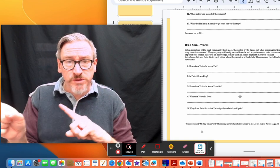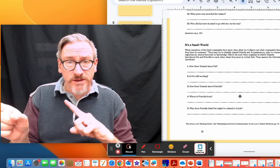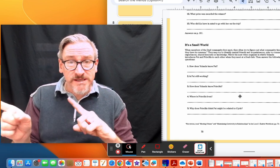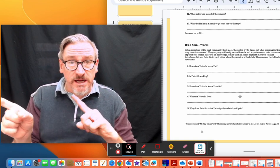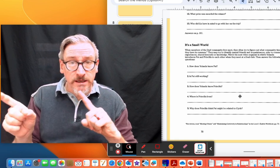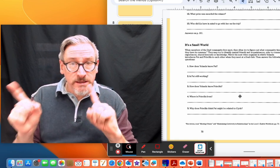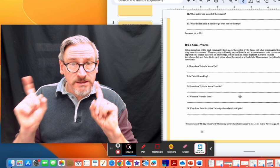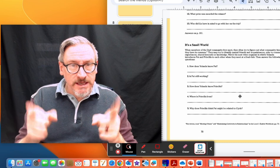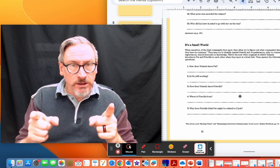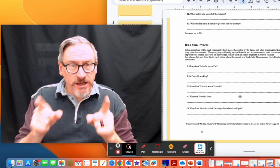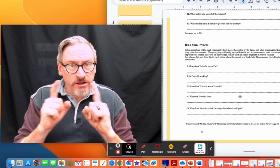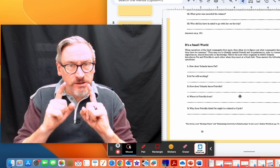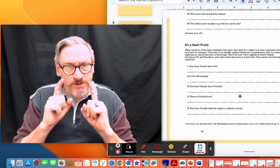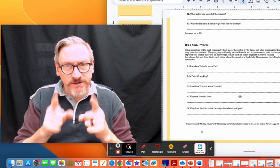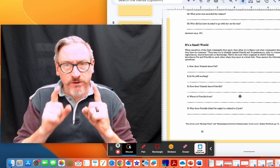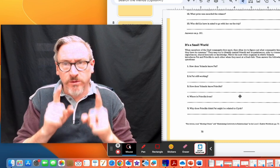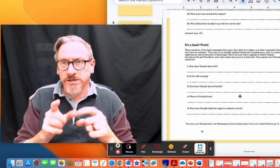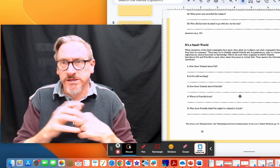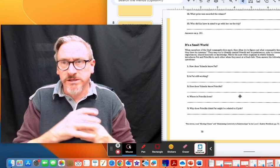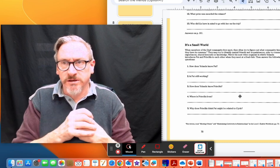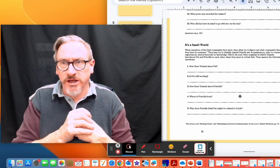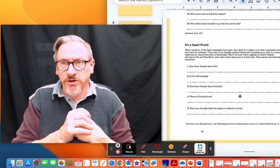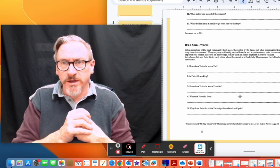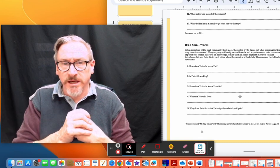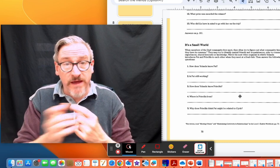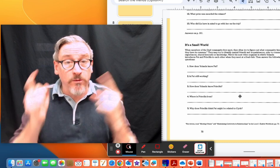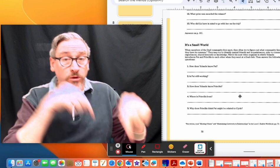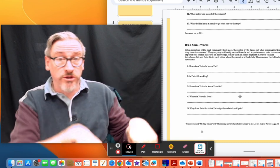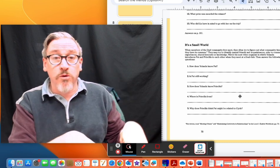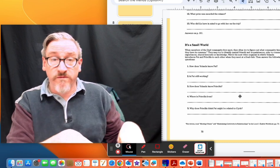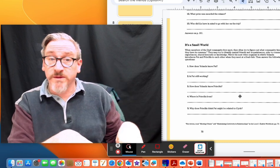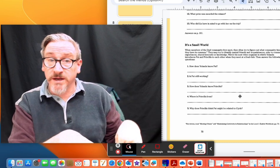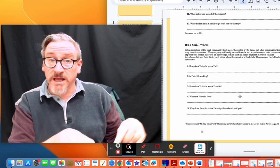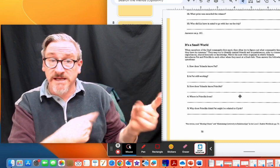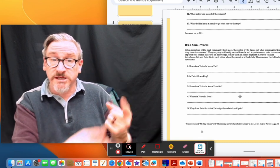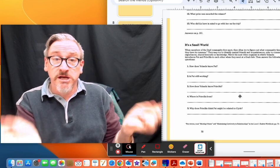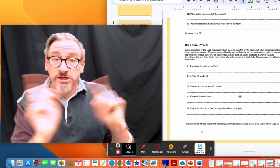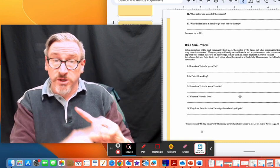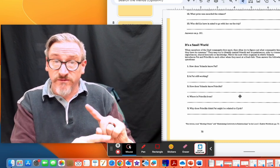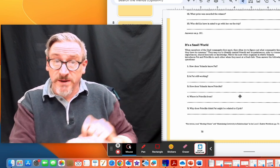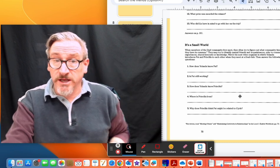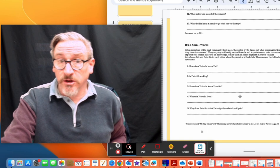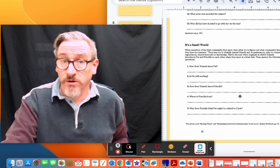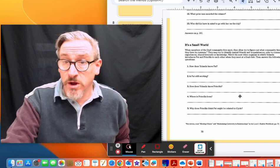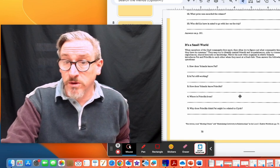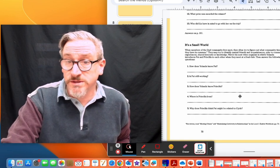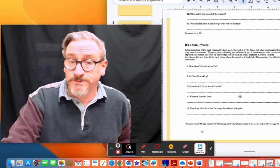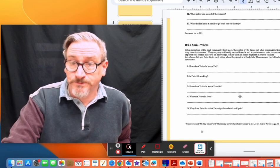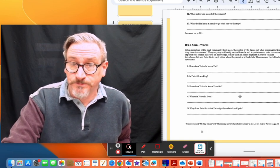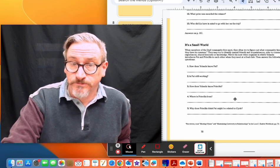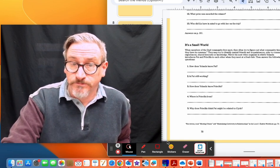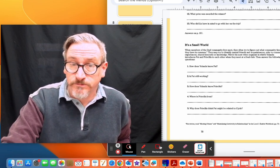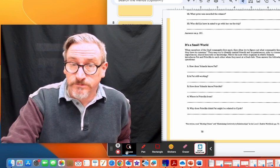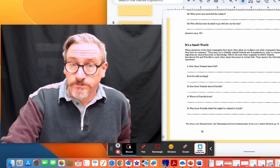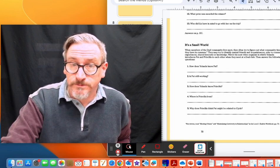go to Spread the Sign, take a look at the specific ones that you need, and then we'll go over them in class so everybody can learn those.